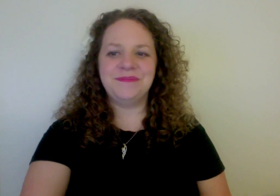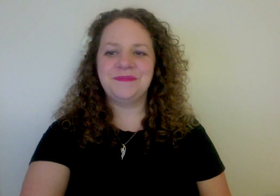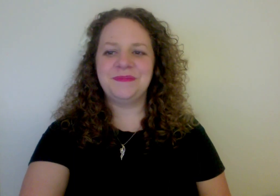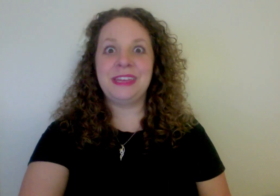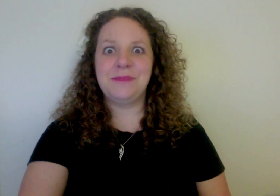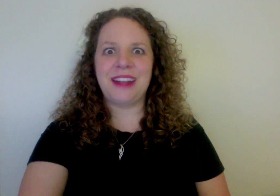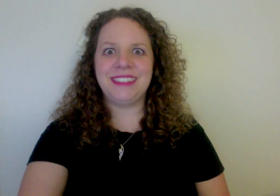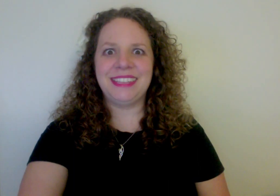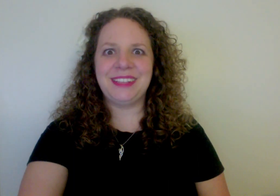Keep practicing. to at sponsors. same. Thank